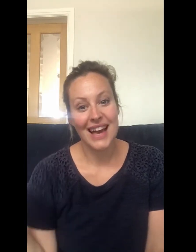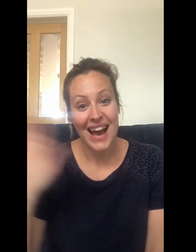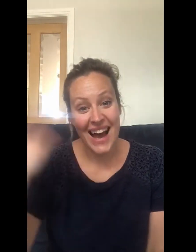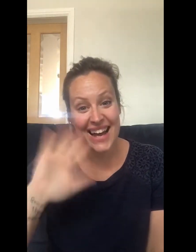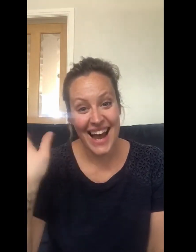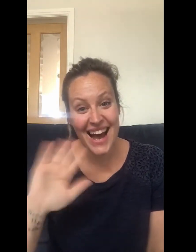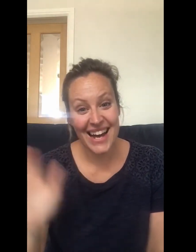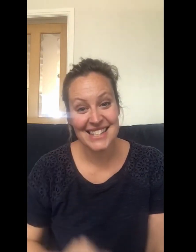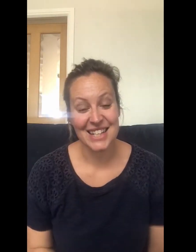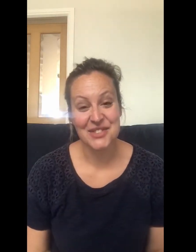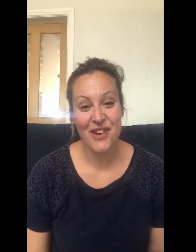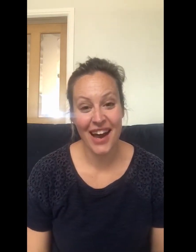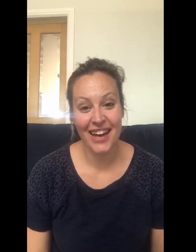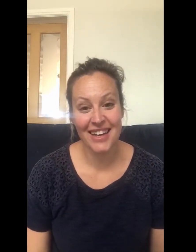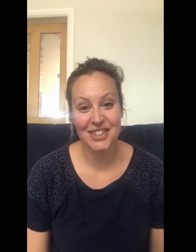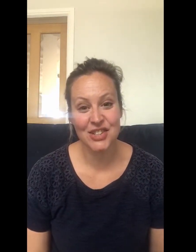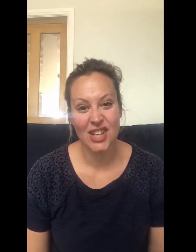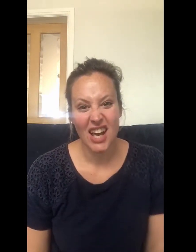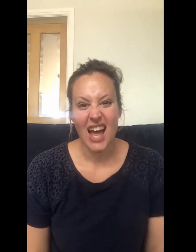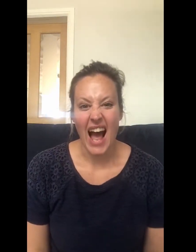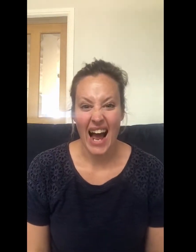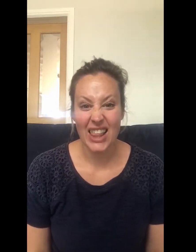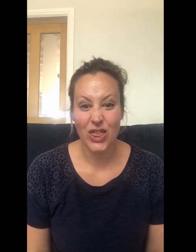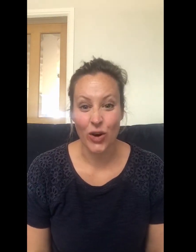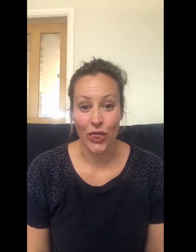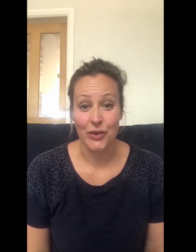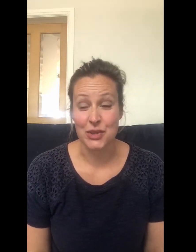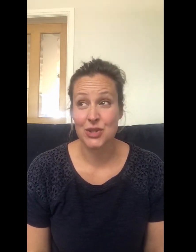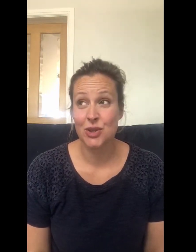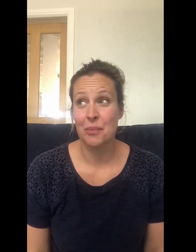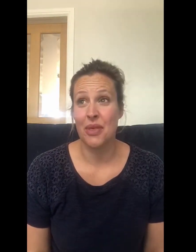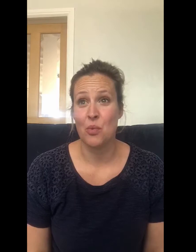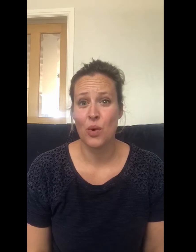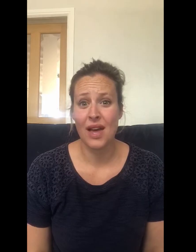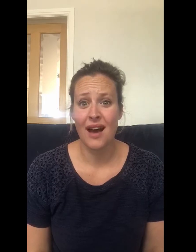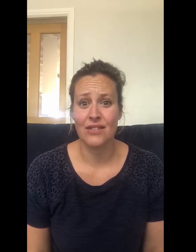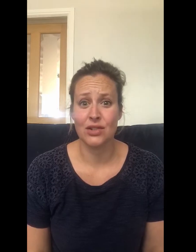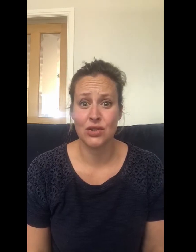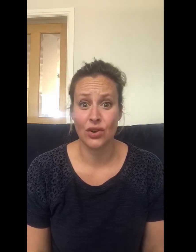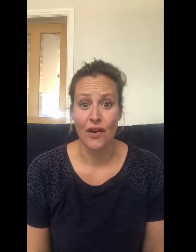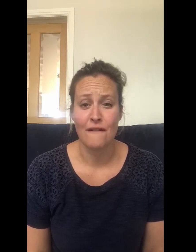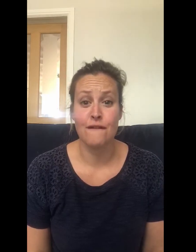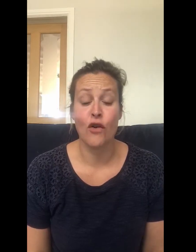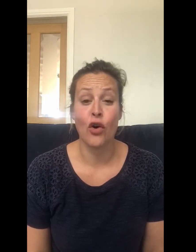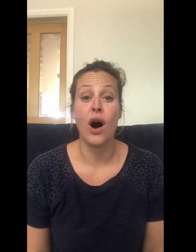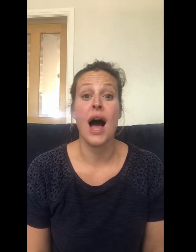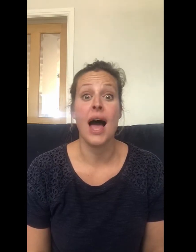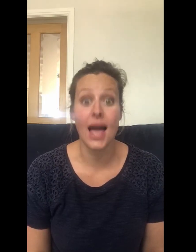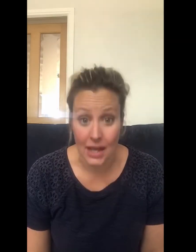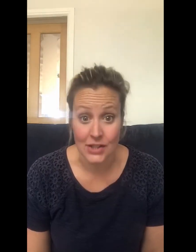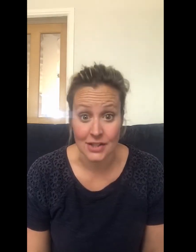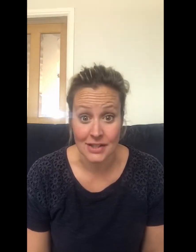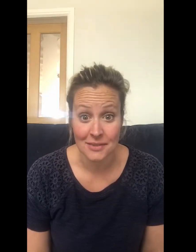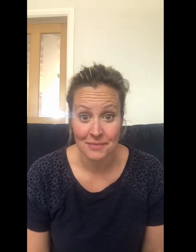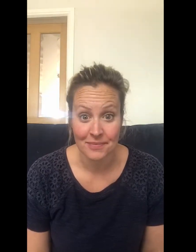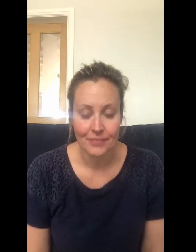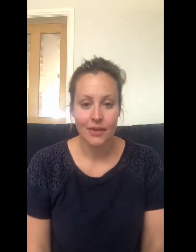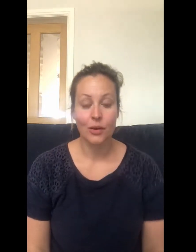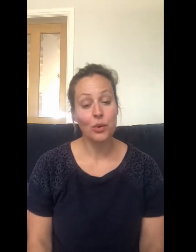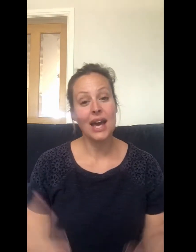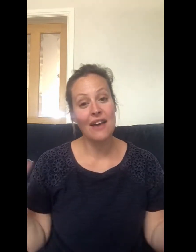Hi guys, it's Rach. I thought there was something we haven't done for ages.